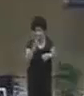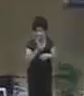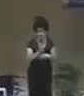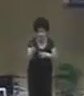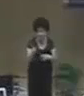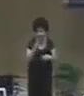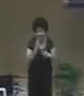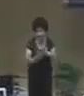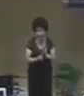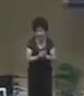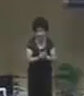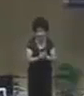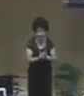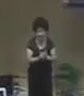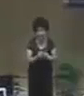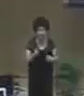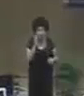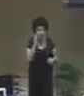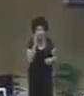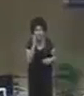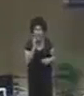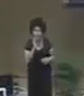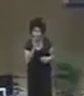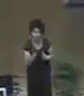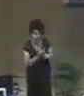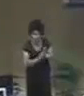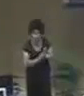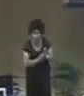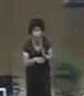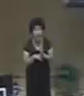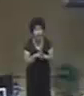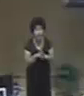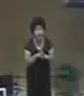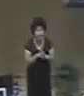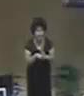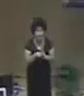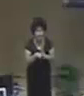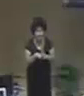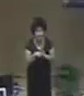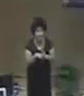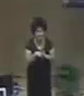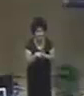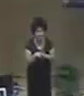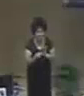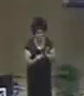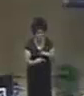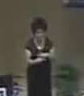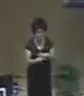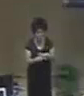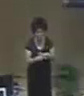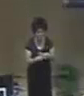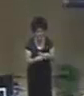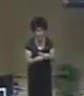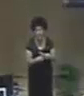course is setting up their e-portfolio ready for them to start creating their journey towards